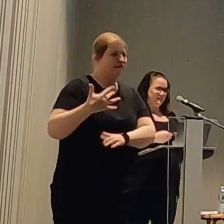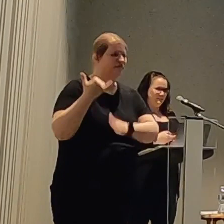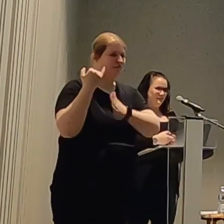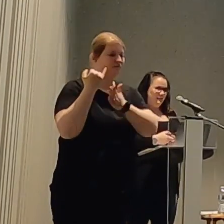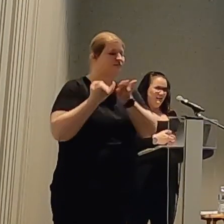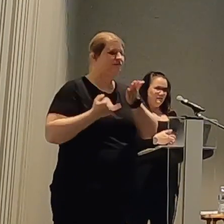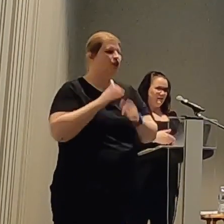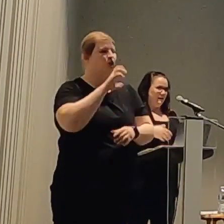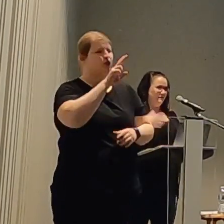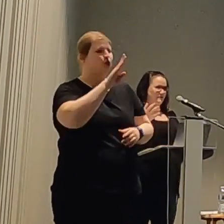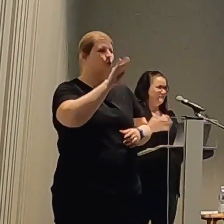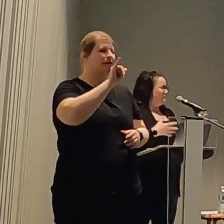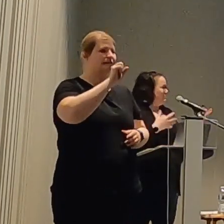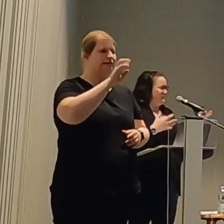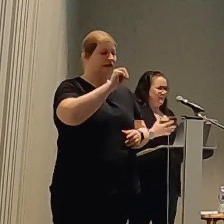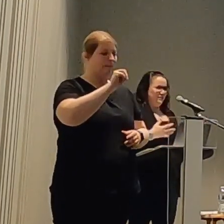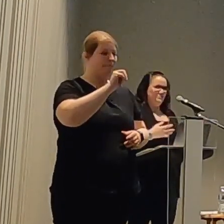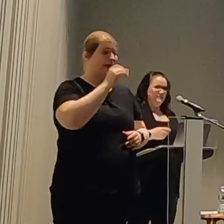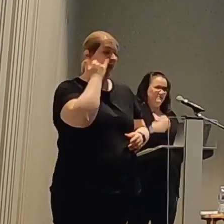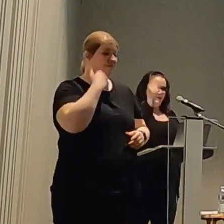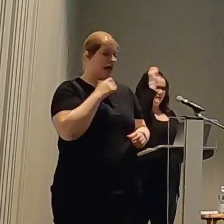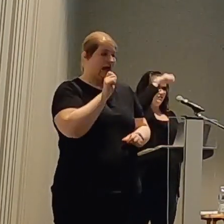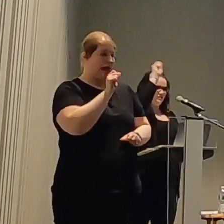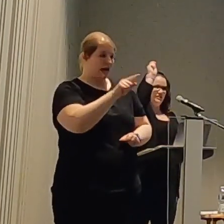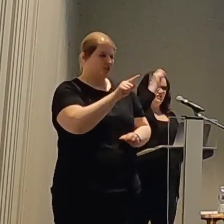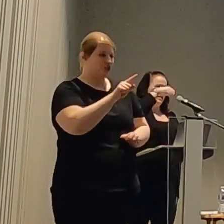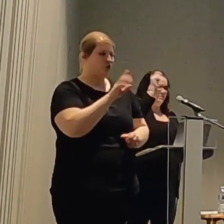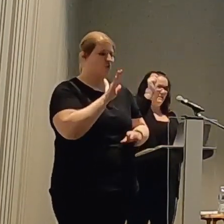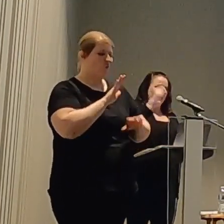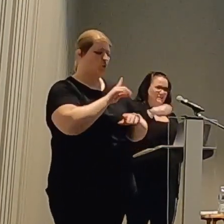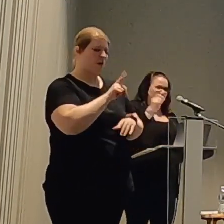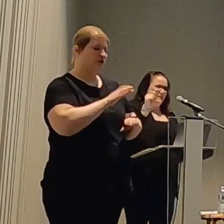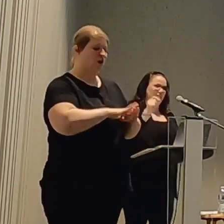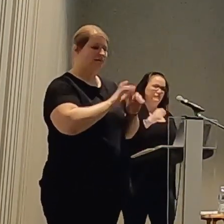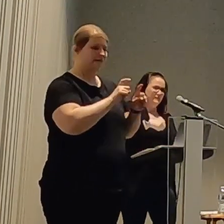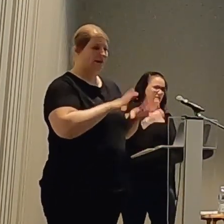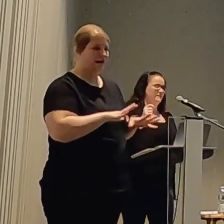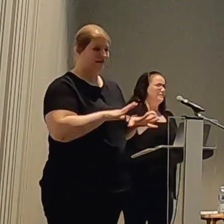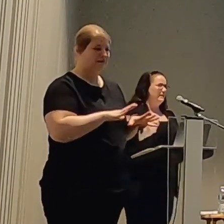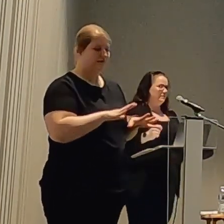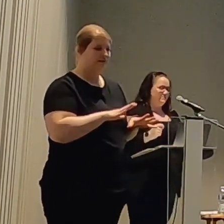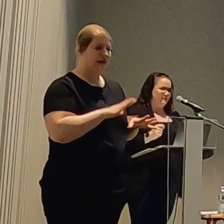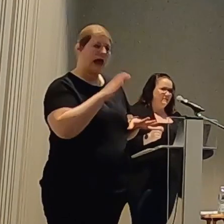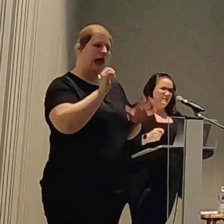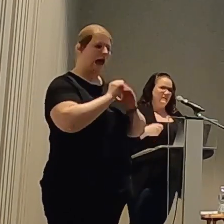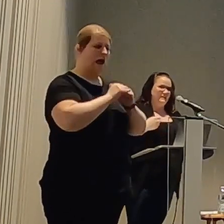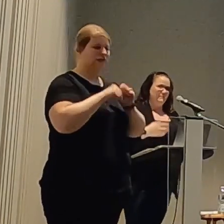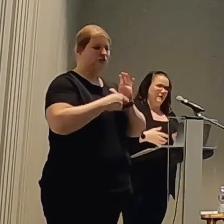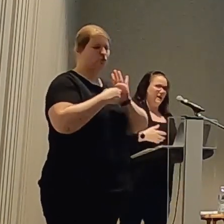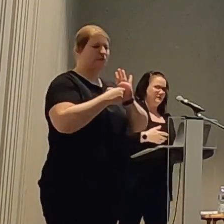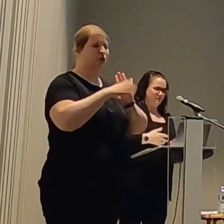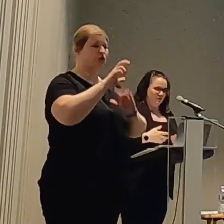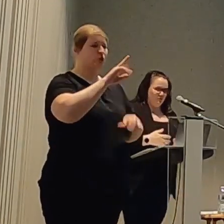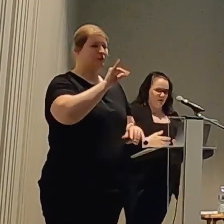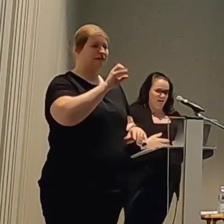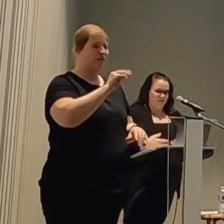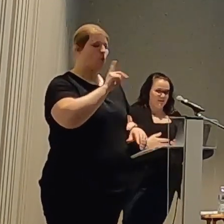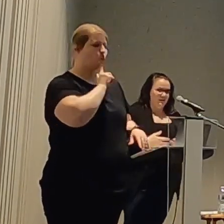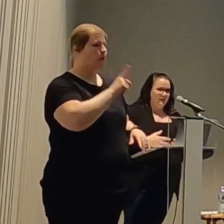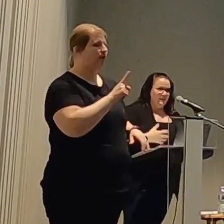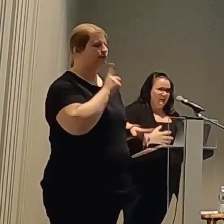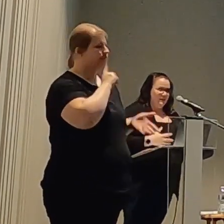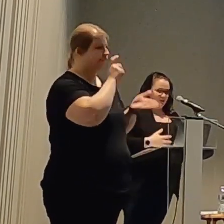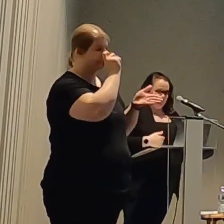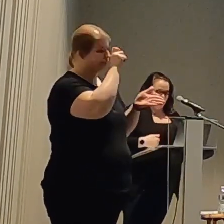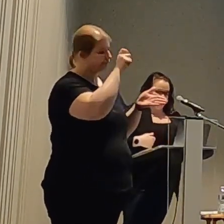on the test, I'd say, how does this represent Cubism? And it's just a checkbox of every single element that Picasso